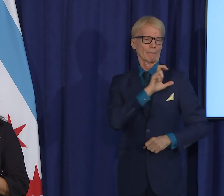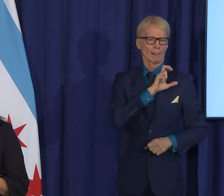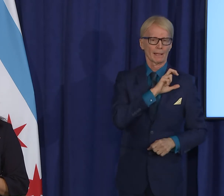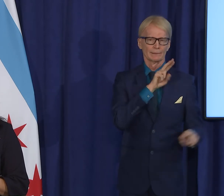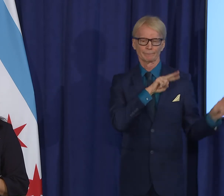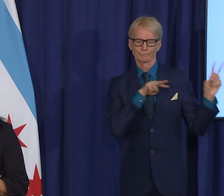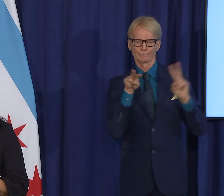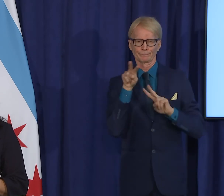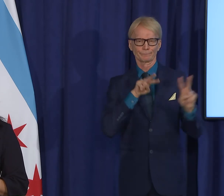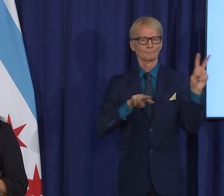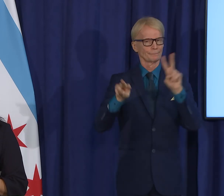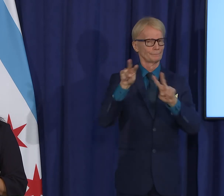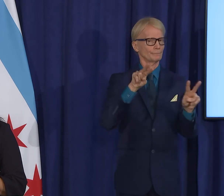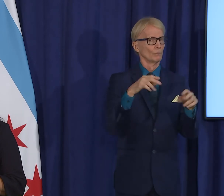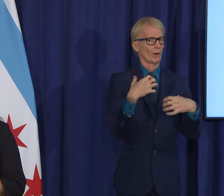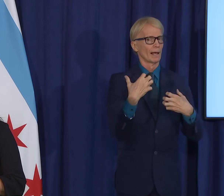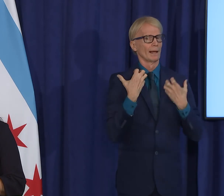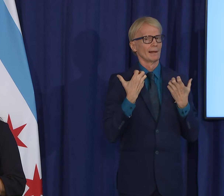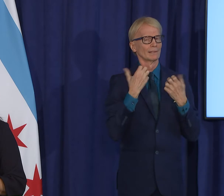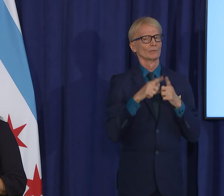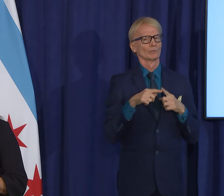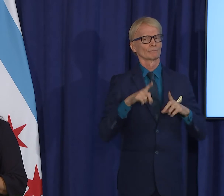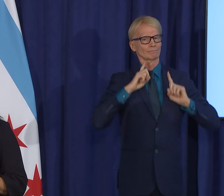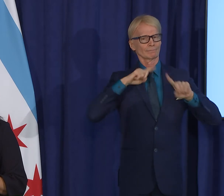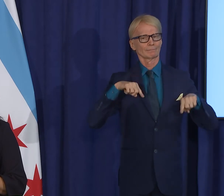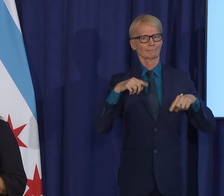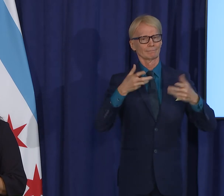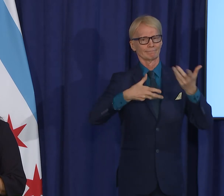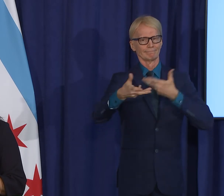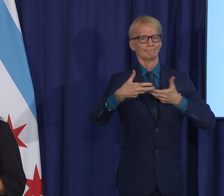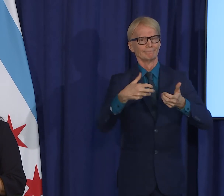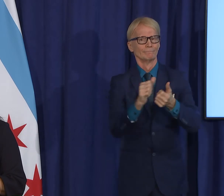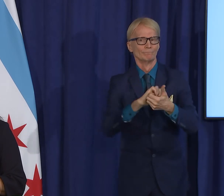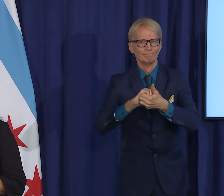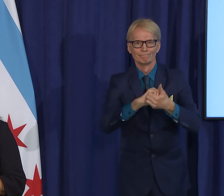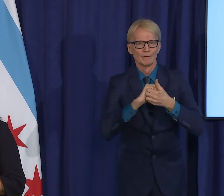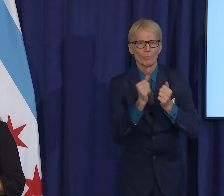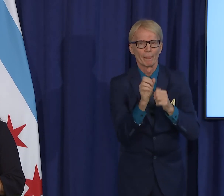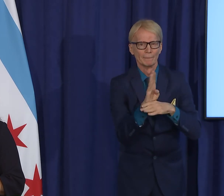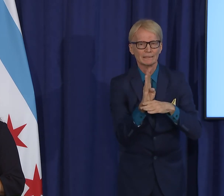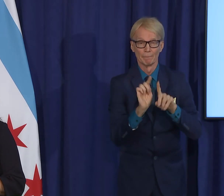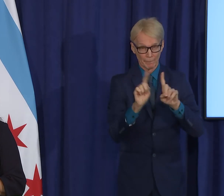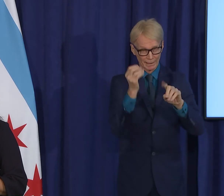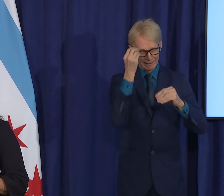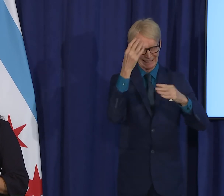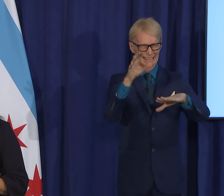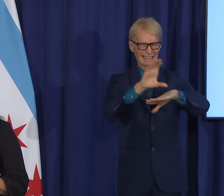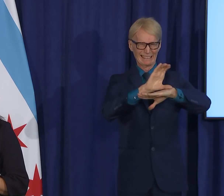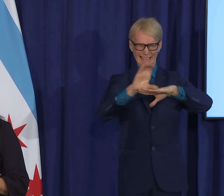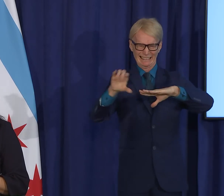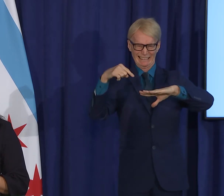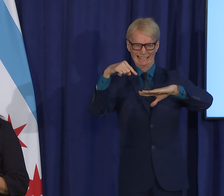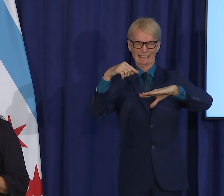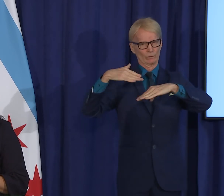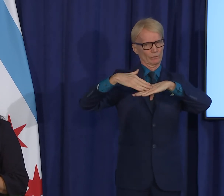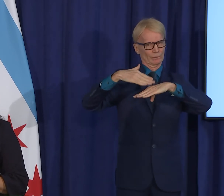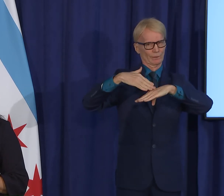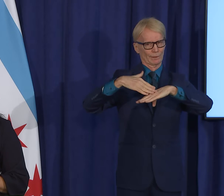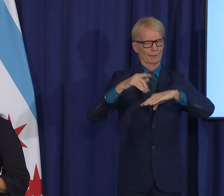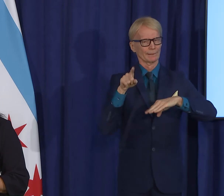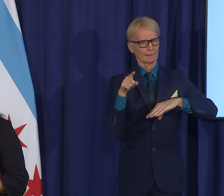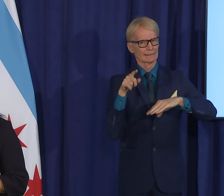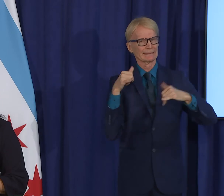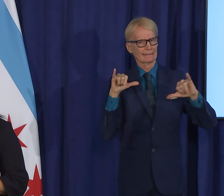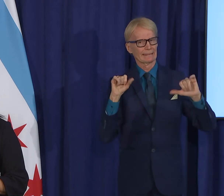again, want to work with our business community. They've been great partners, but just an added layer of caution here. And then also our